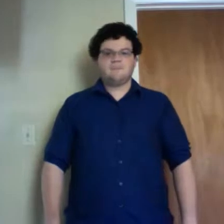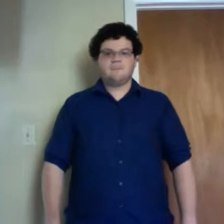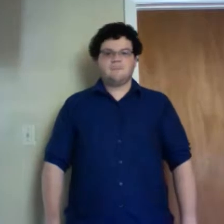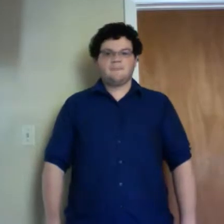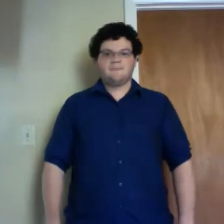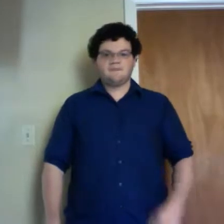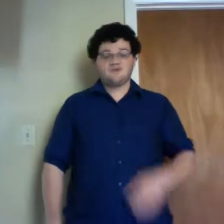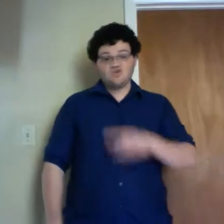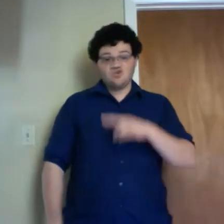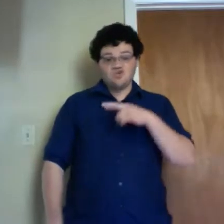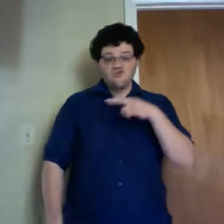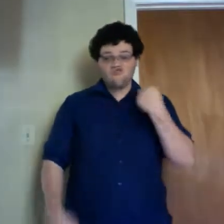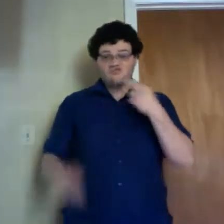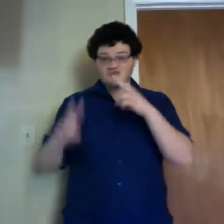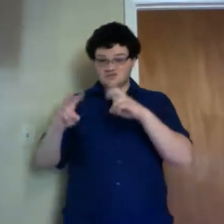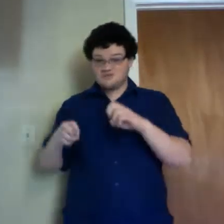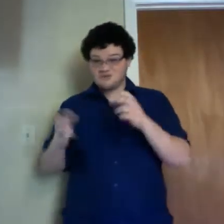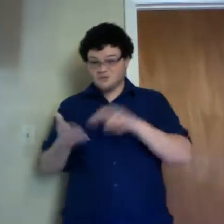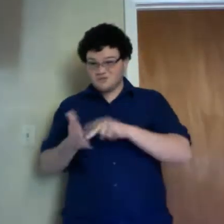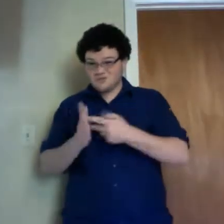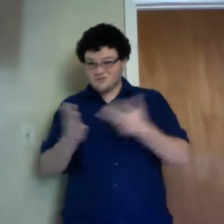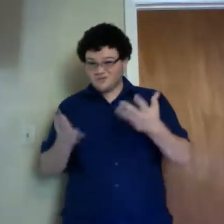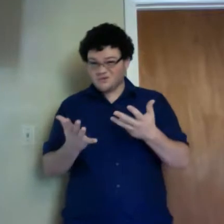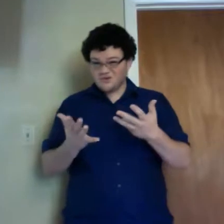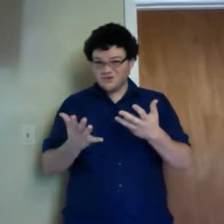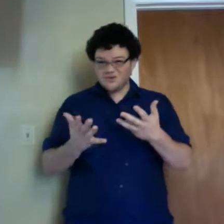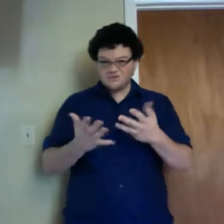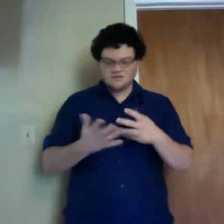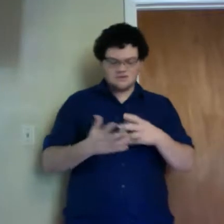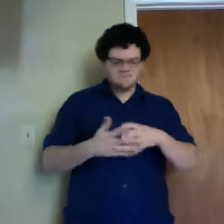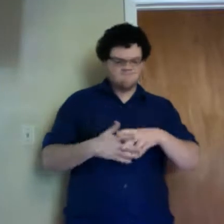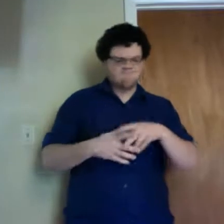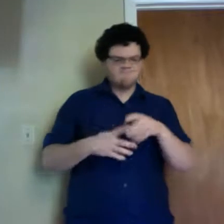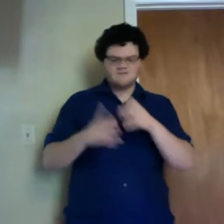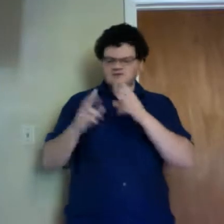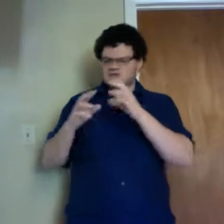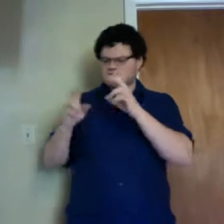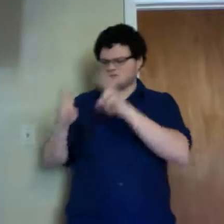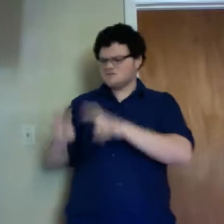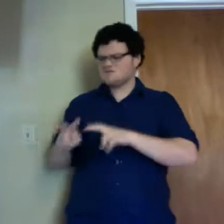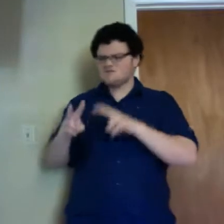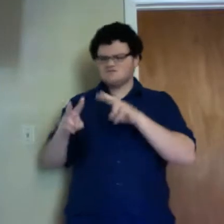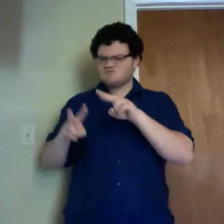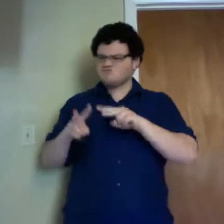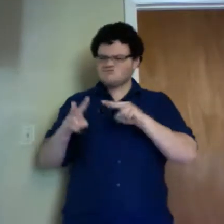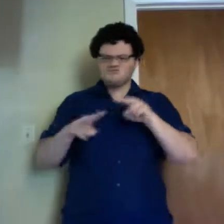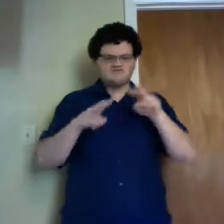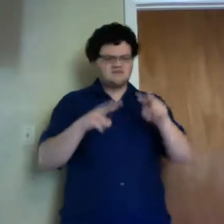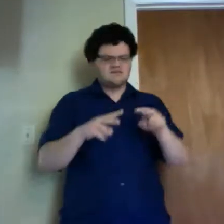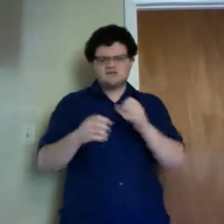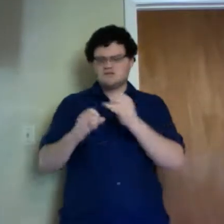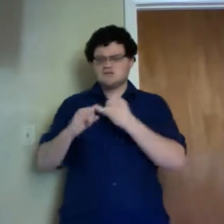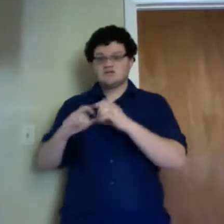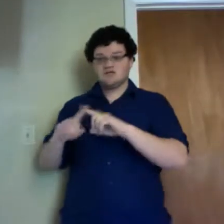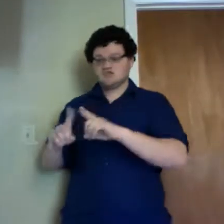Risk assessment simply means looking at each specific task and considering what is the safest way to complete it. This helps us